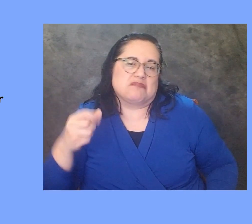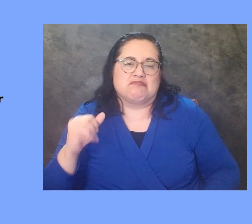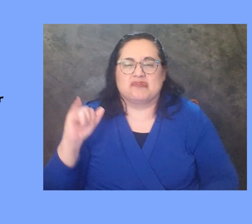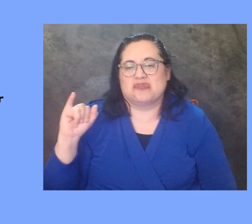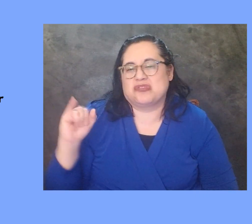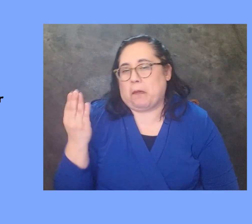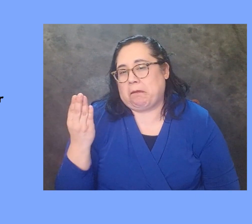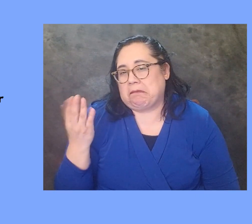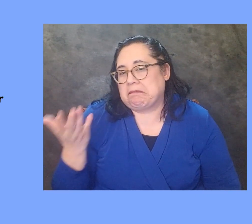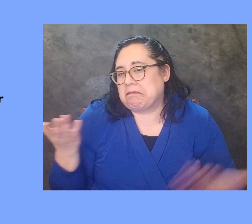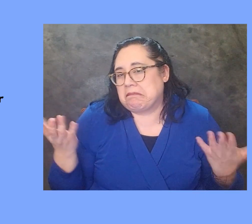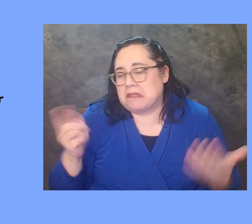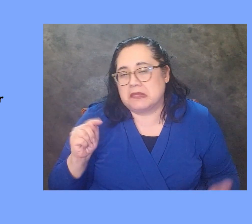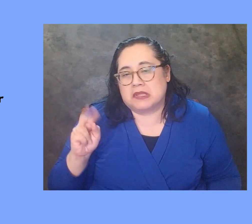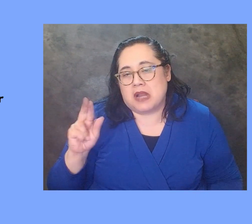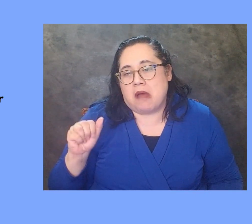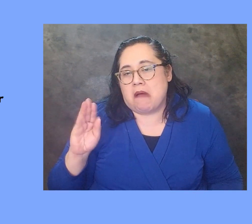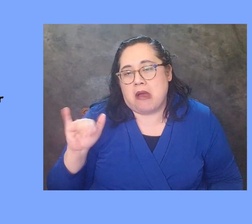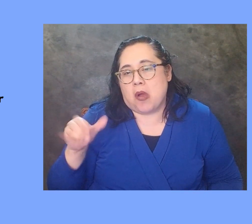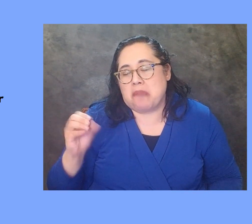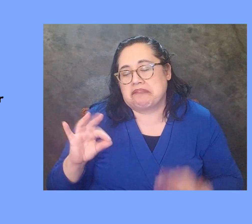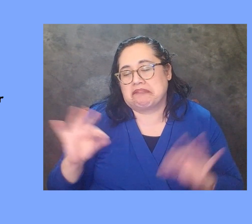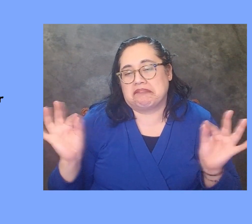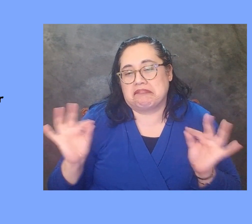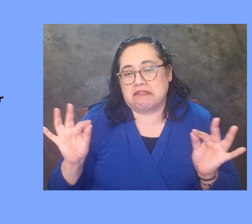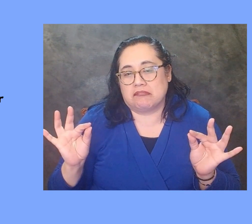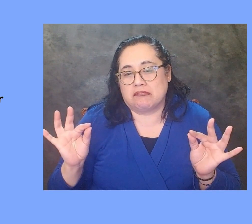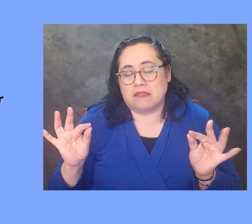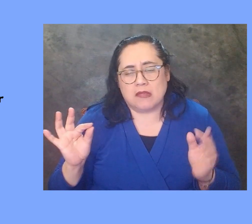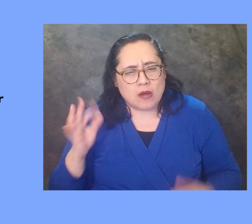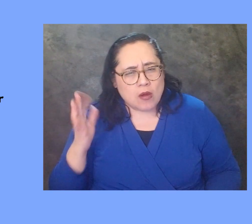here, or is it just a job?